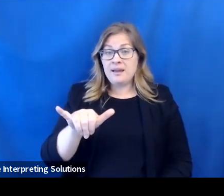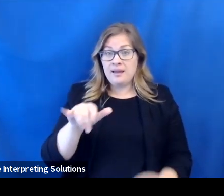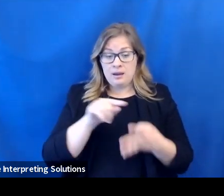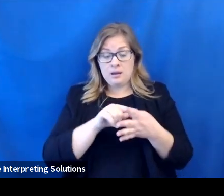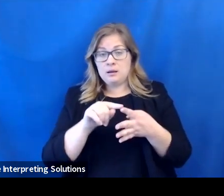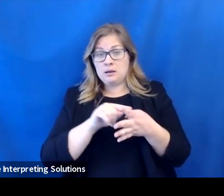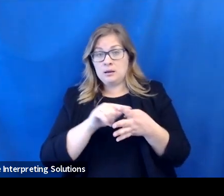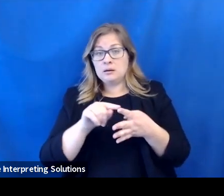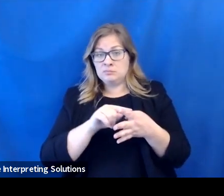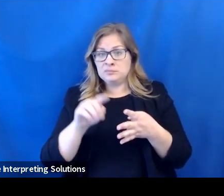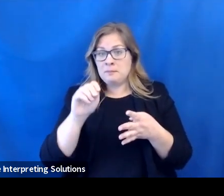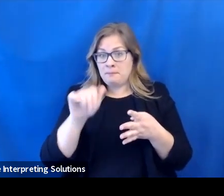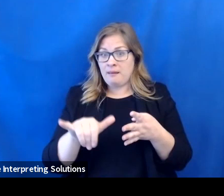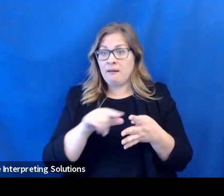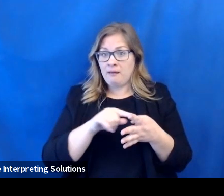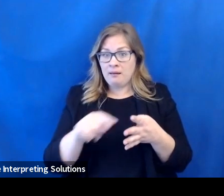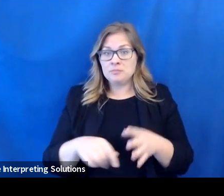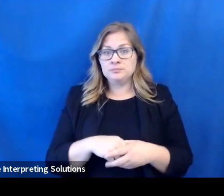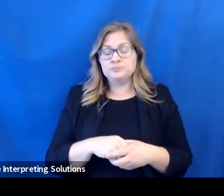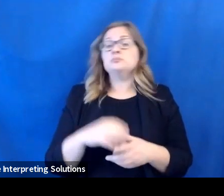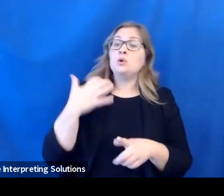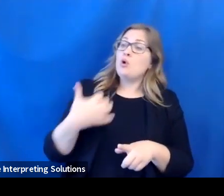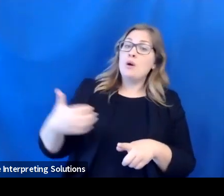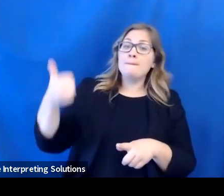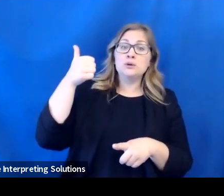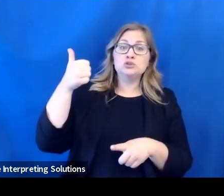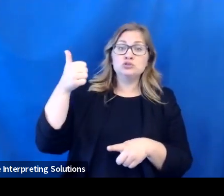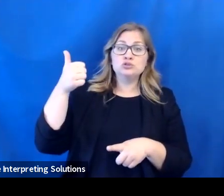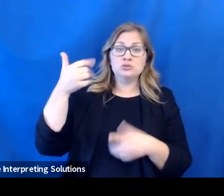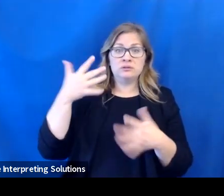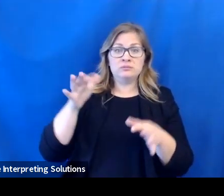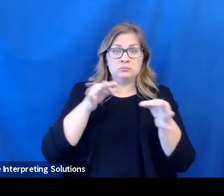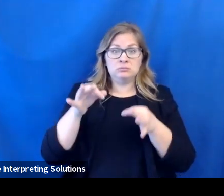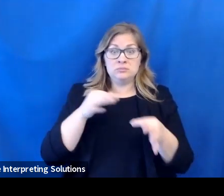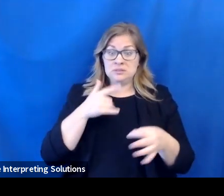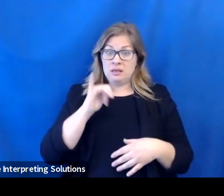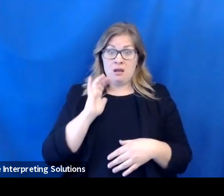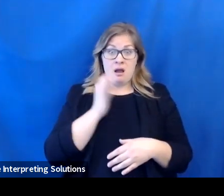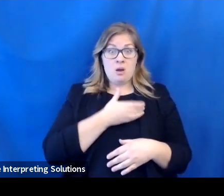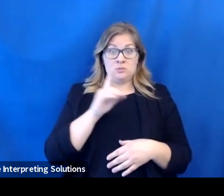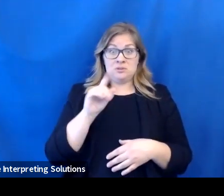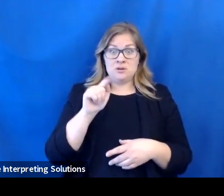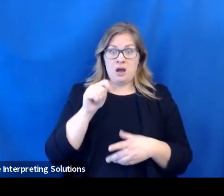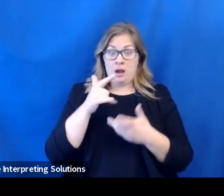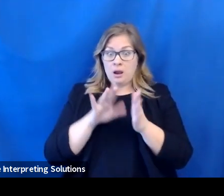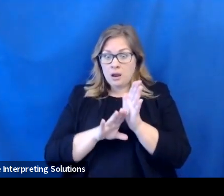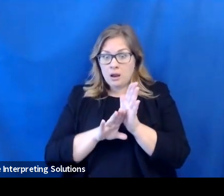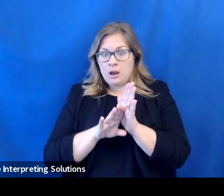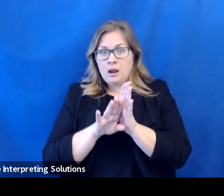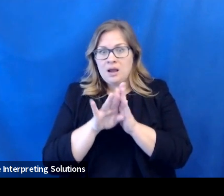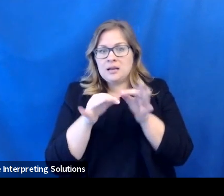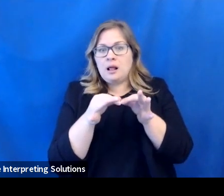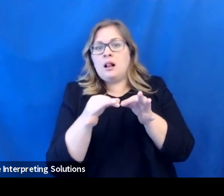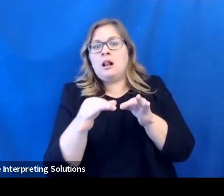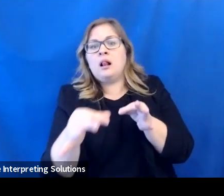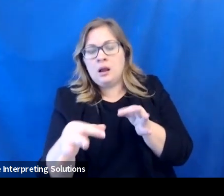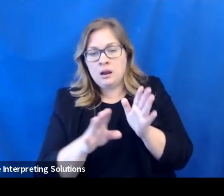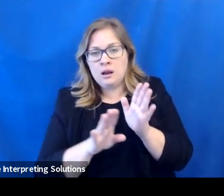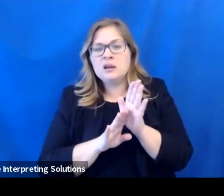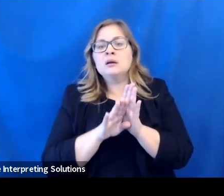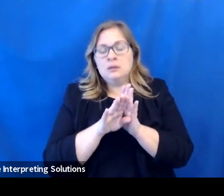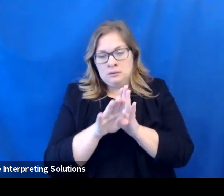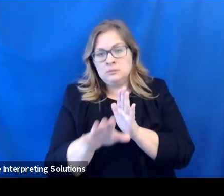said our peak has been pushed out some, and I want to start talking to Minnesotans about that and what I'm going to ask